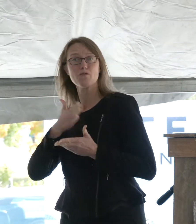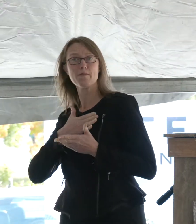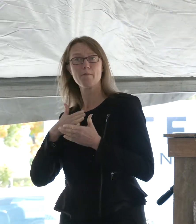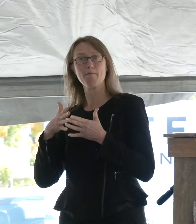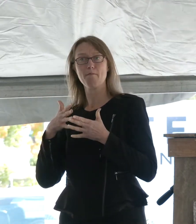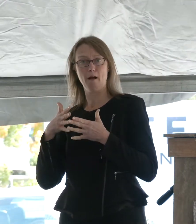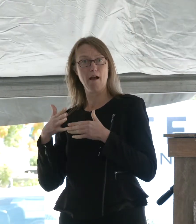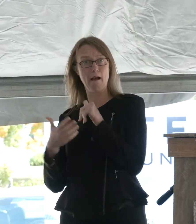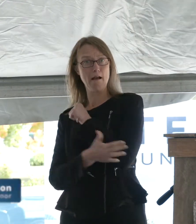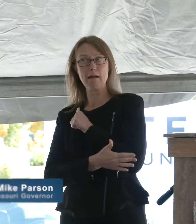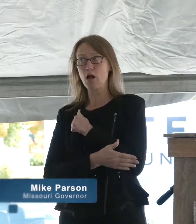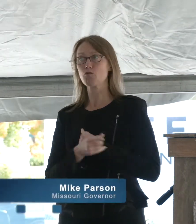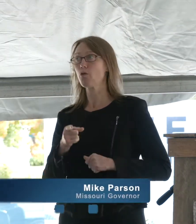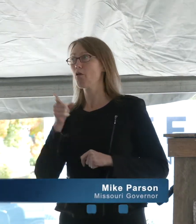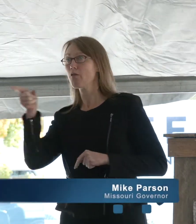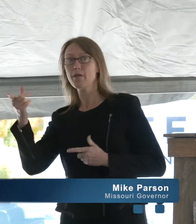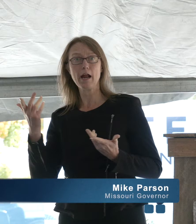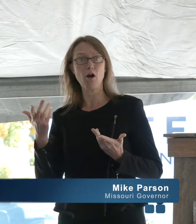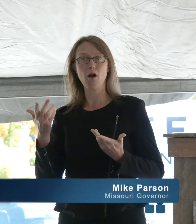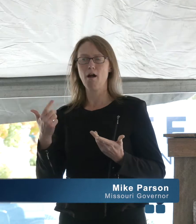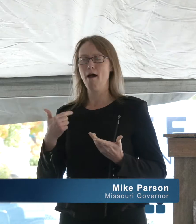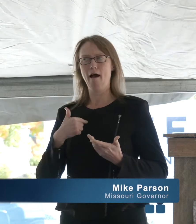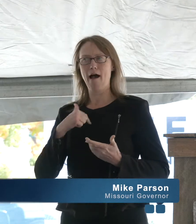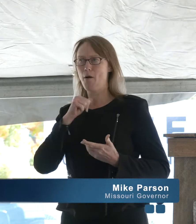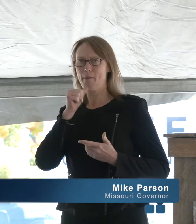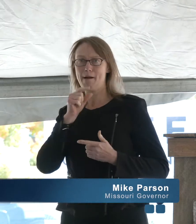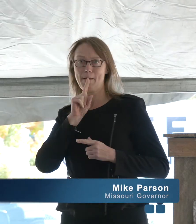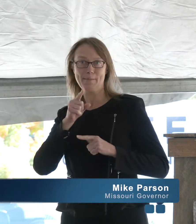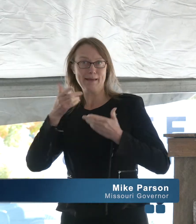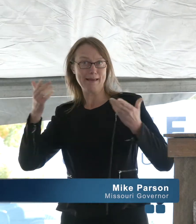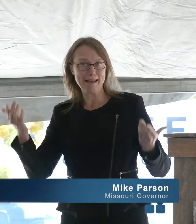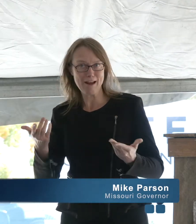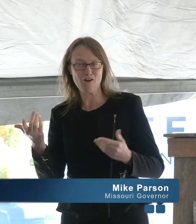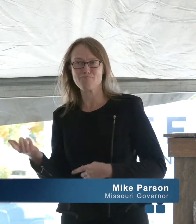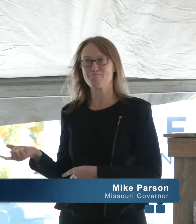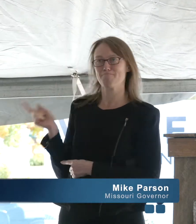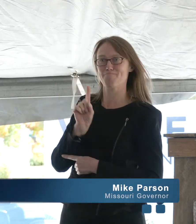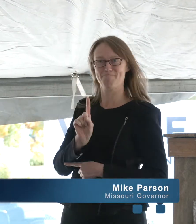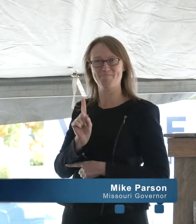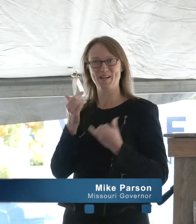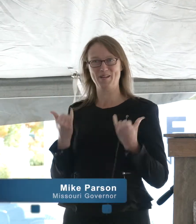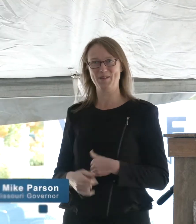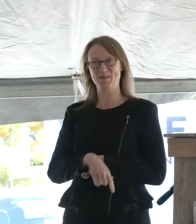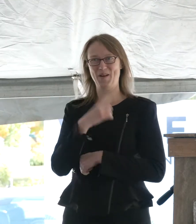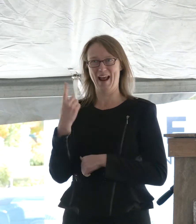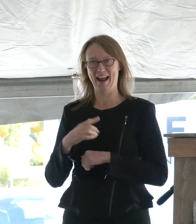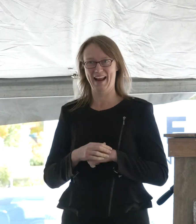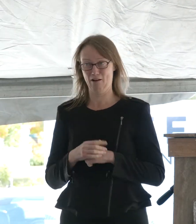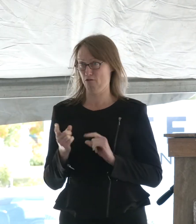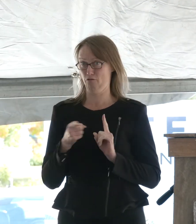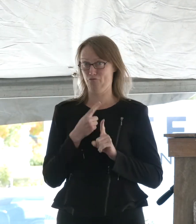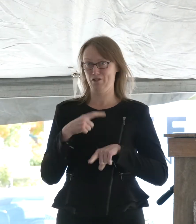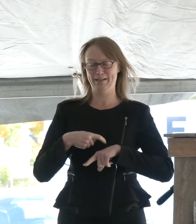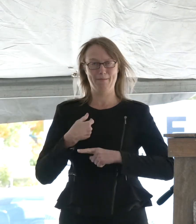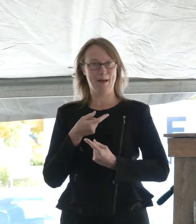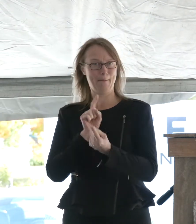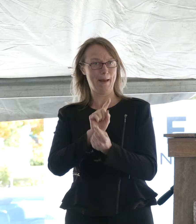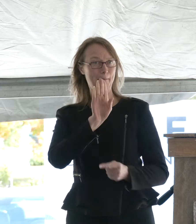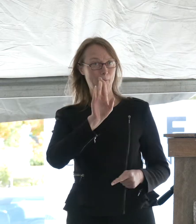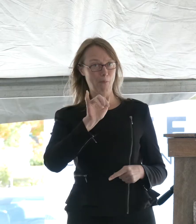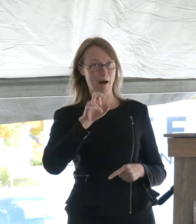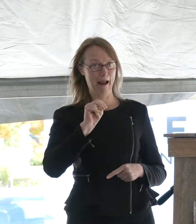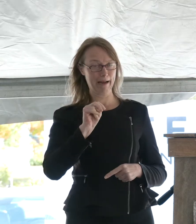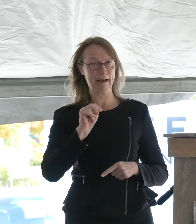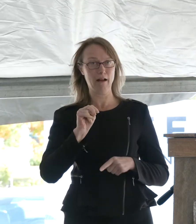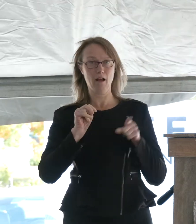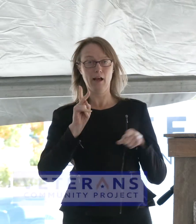that service meant to me. And as I look around here today, and first time I met Brian in Kansas City, the first time